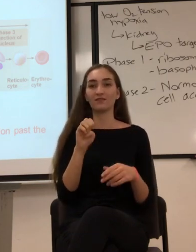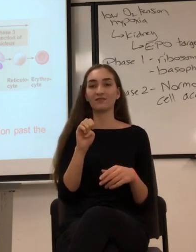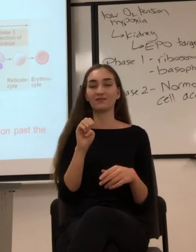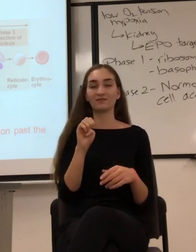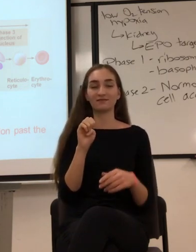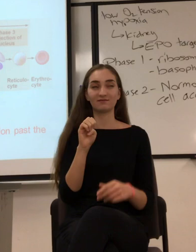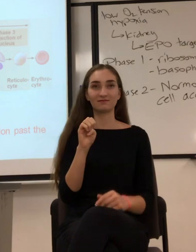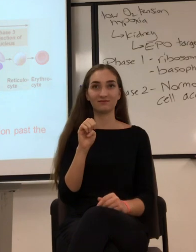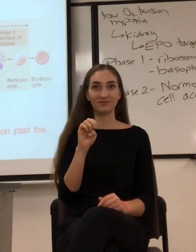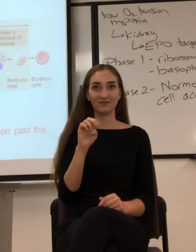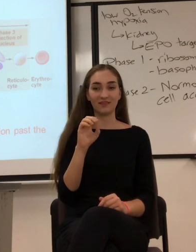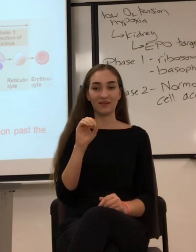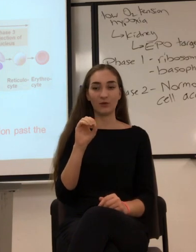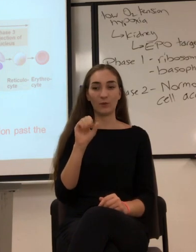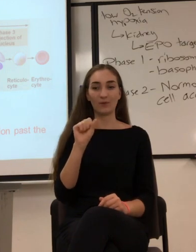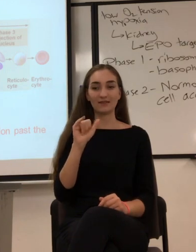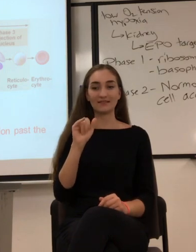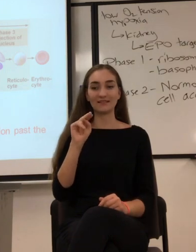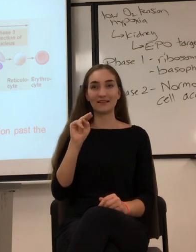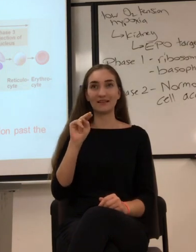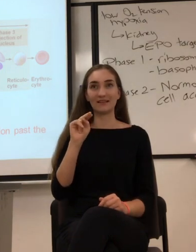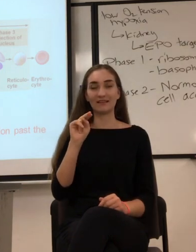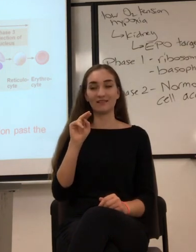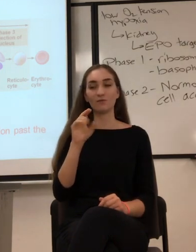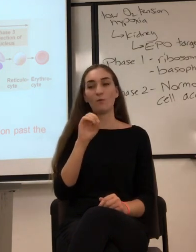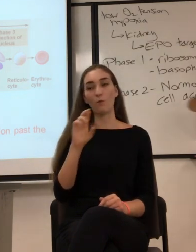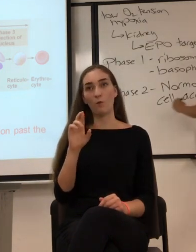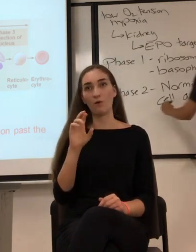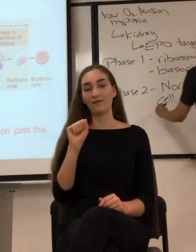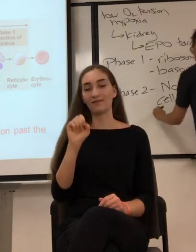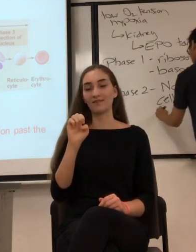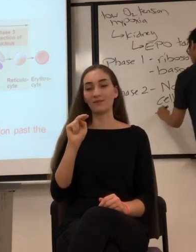eosin or eosinophilic.